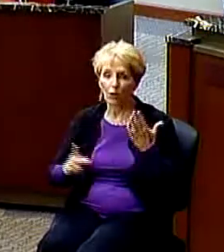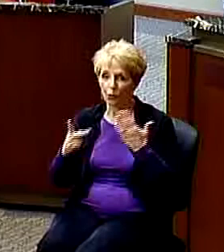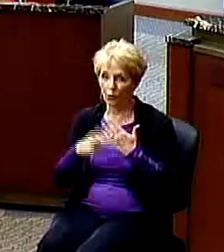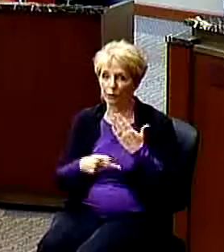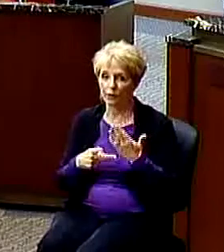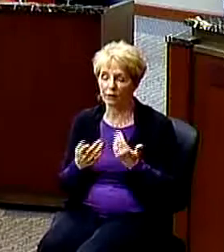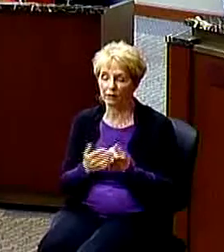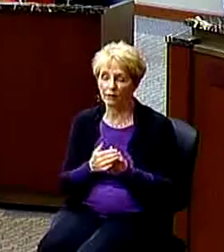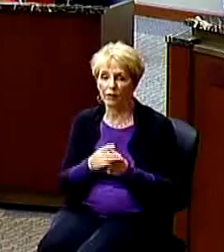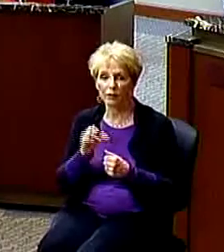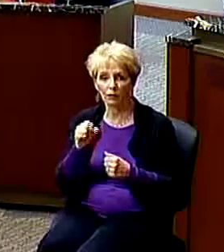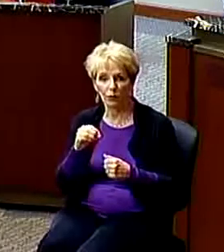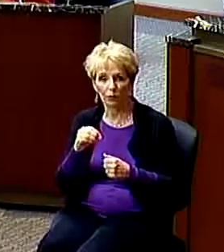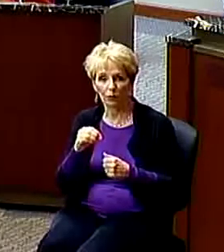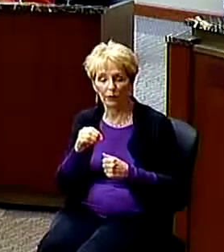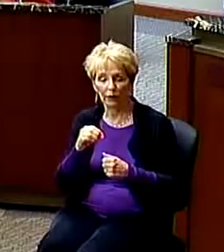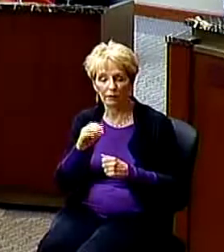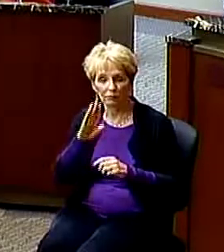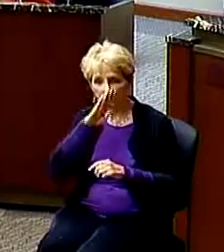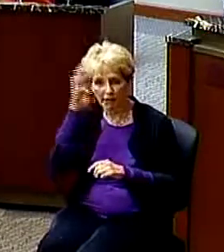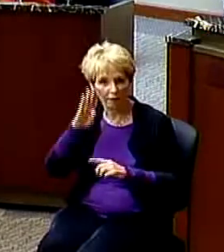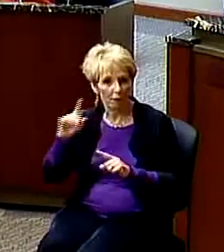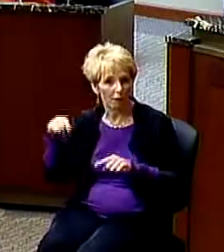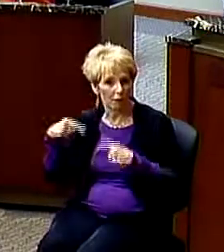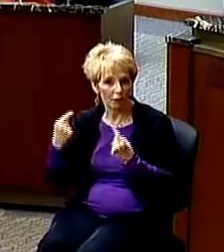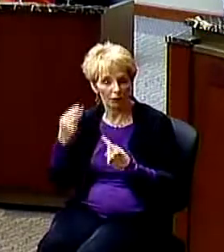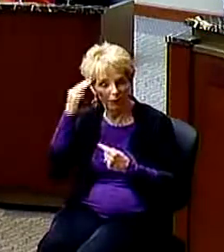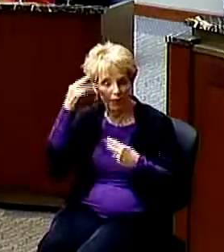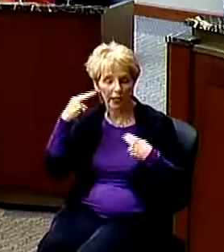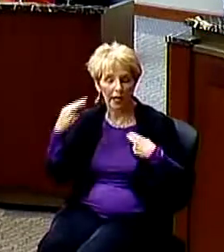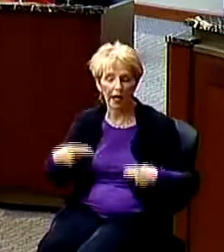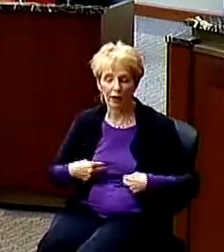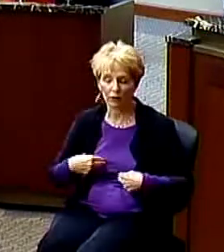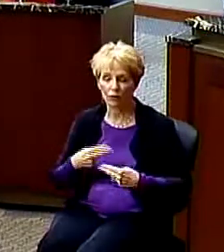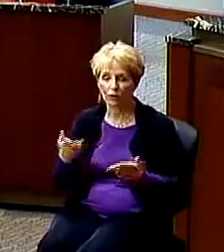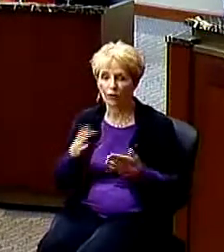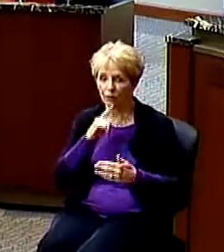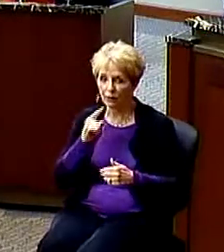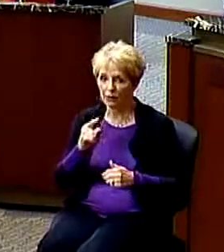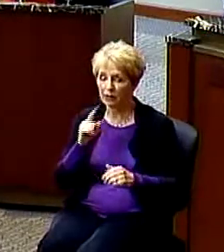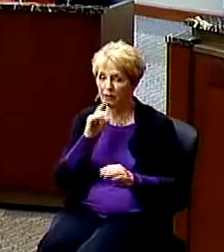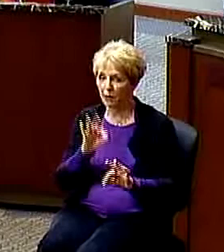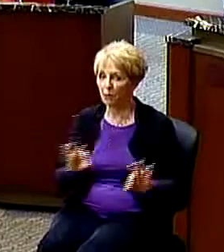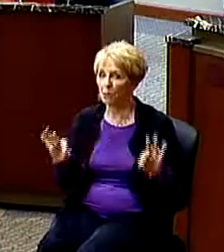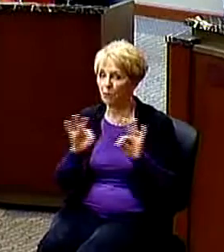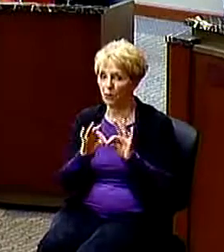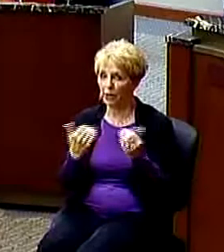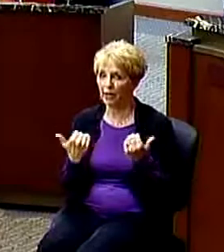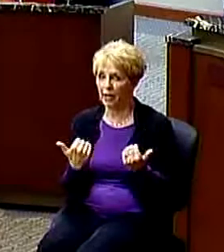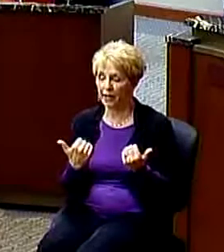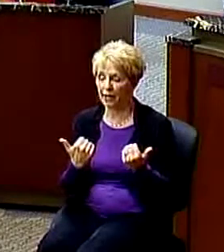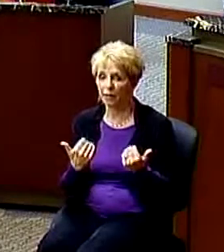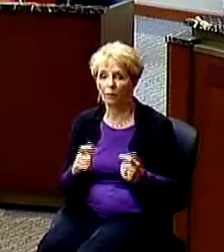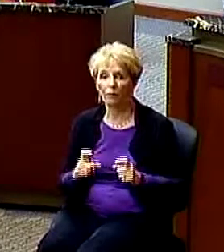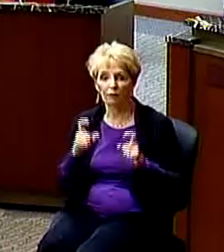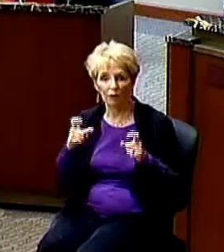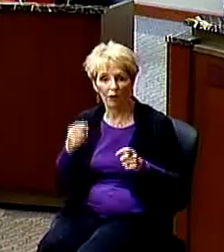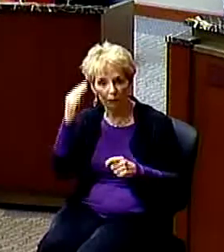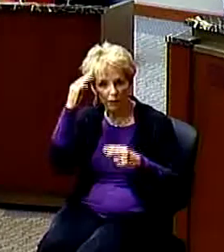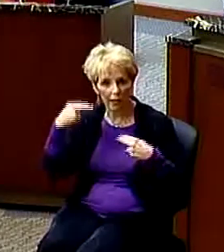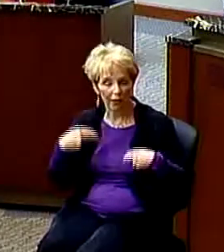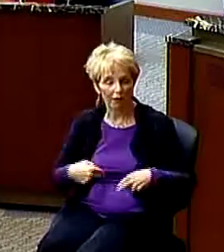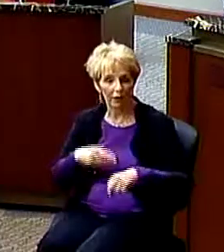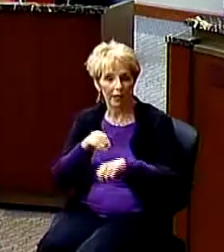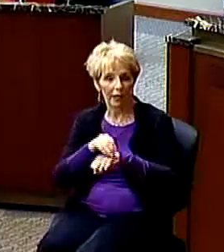funding. So never before has the need for mental health services been in the forefront. Providing mental health